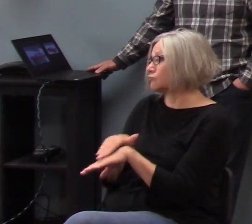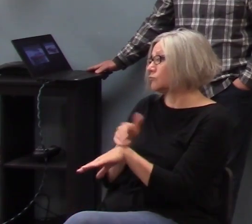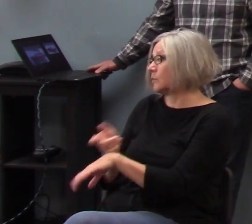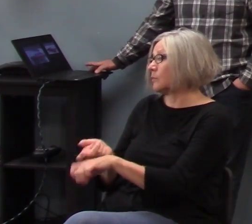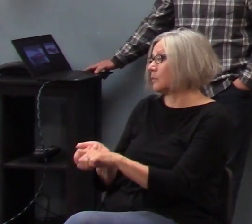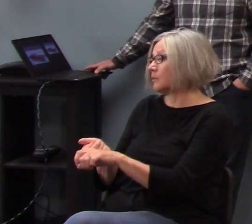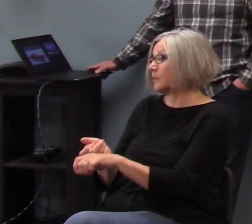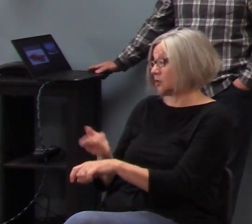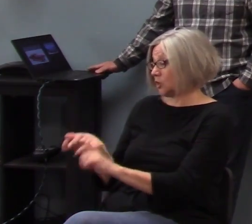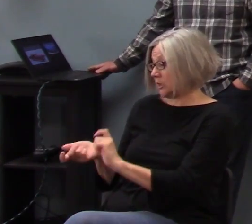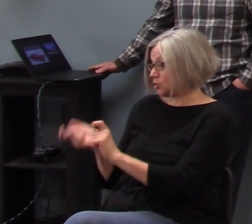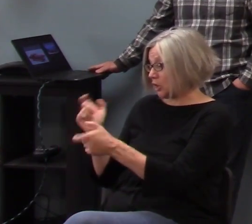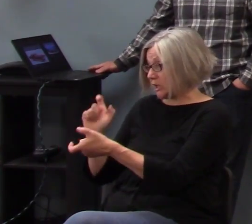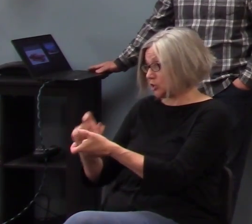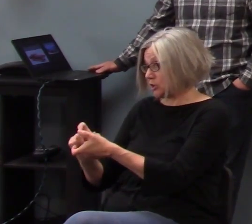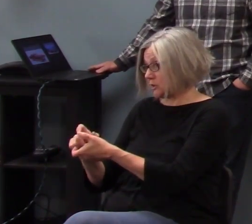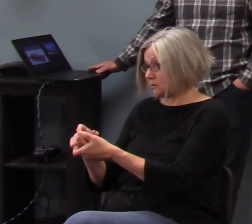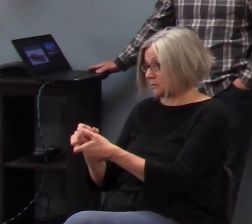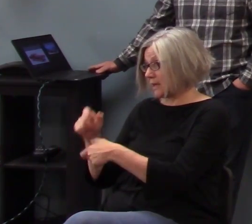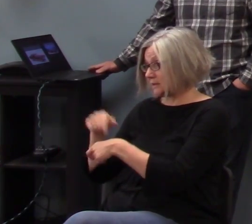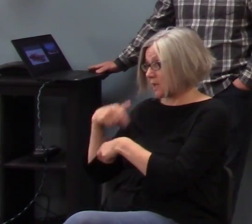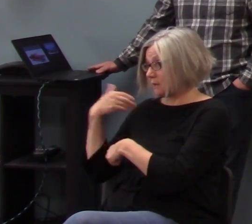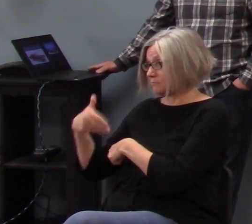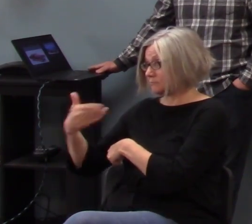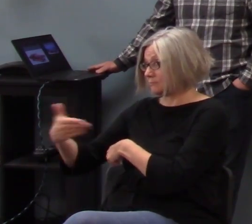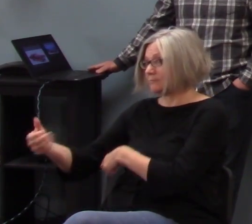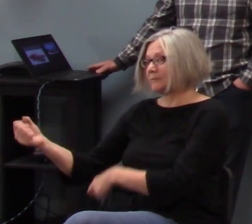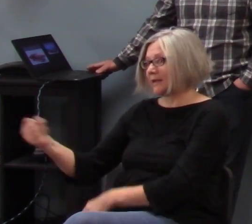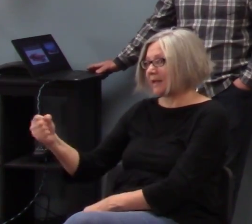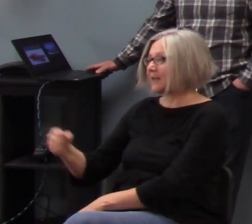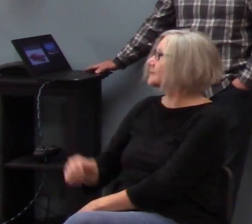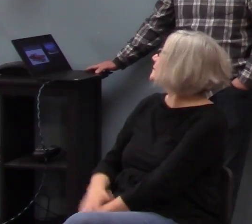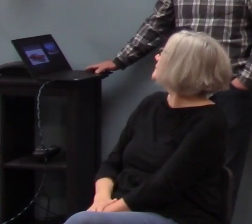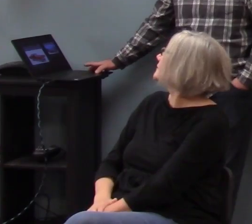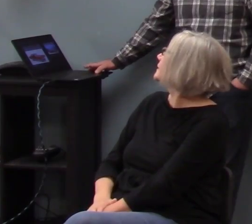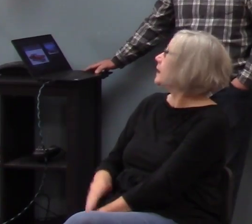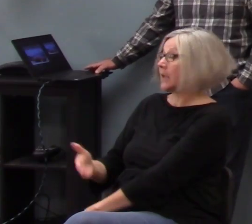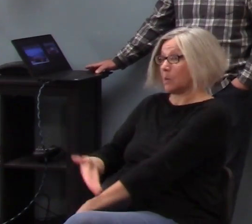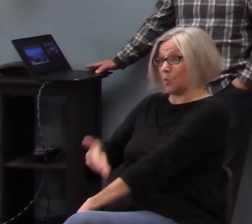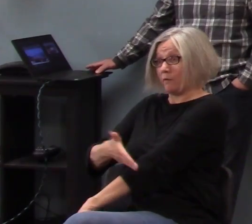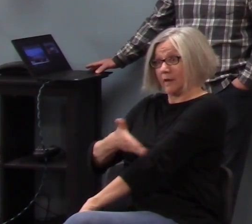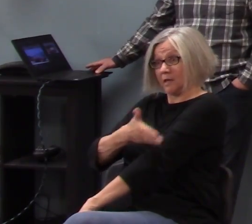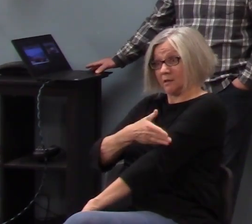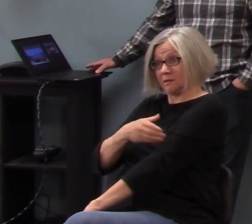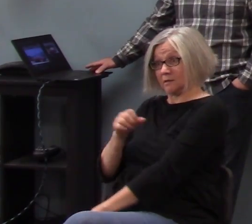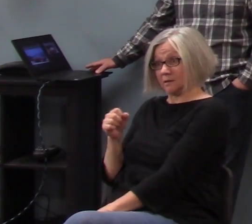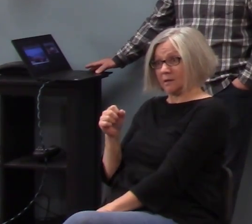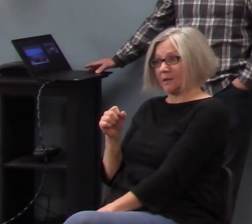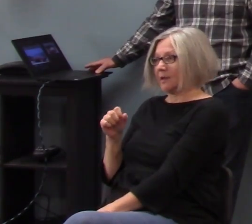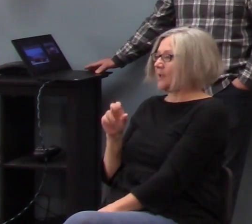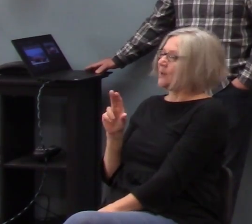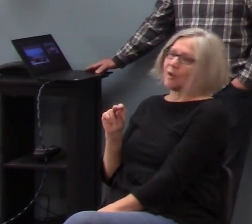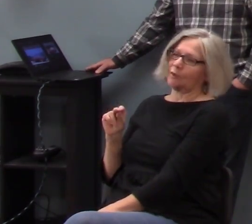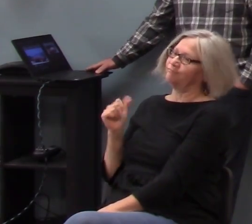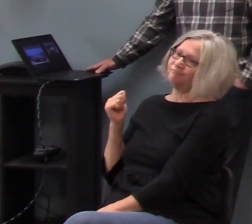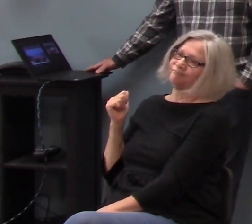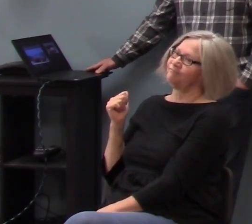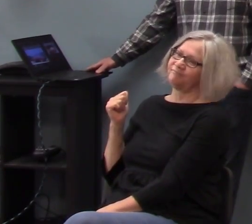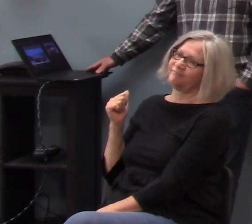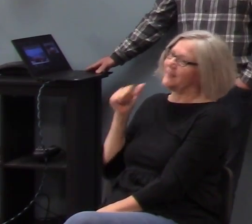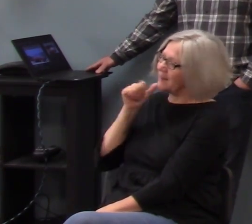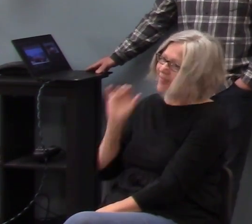Are they changing over time? Yes. Person was the best. Are they improving? No, No. not this